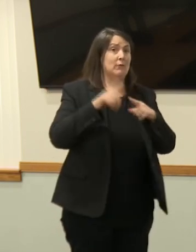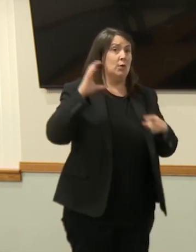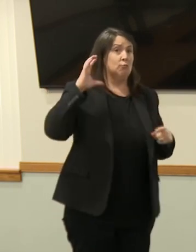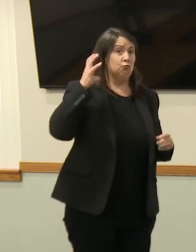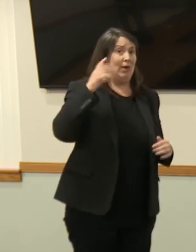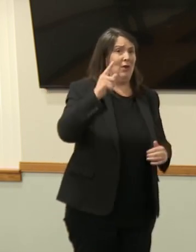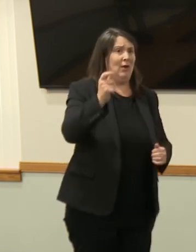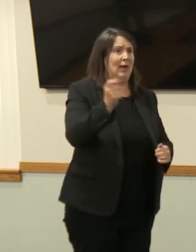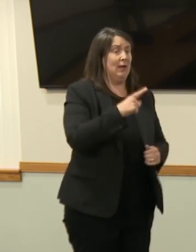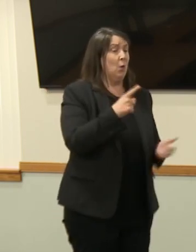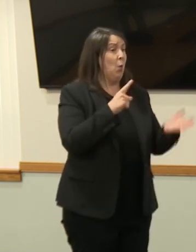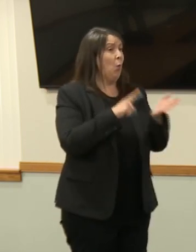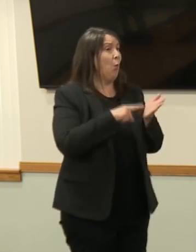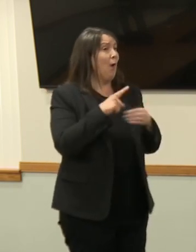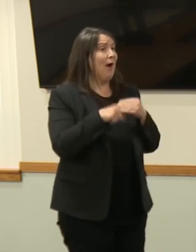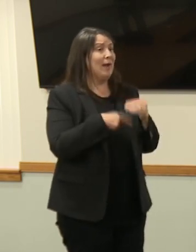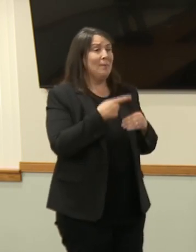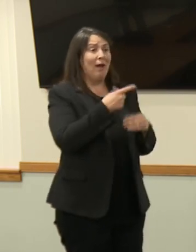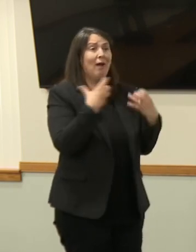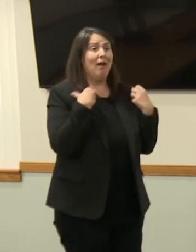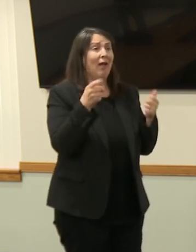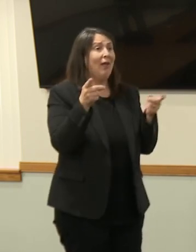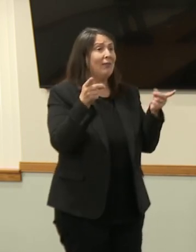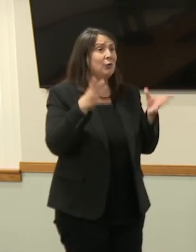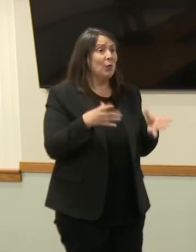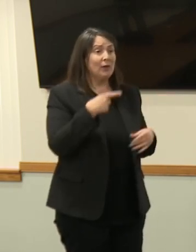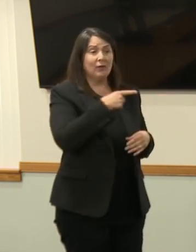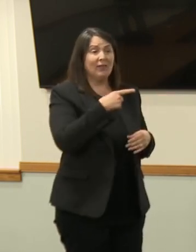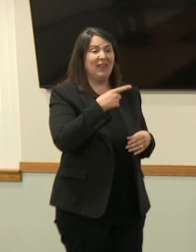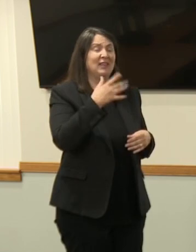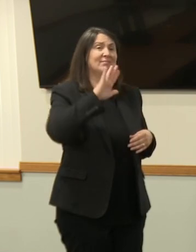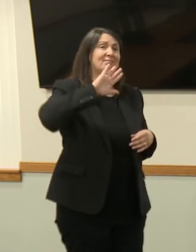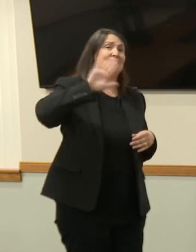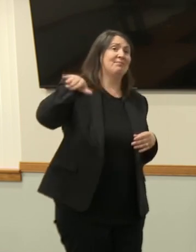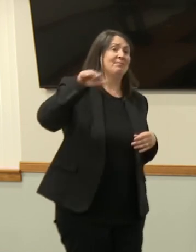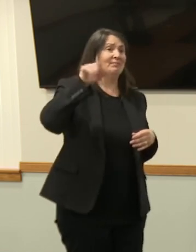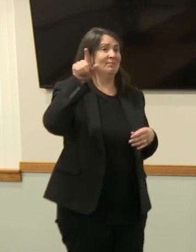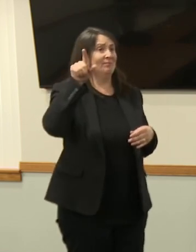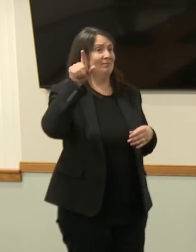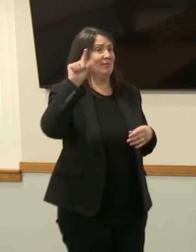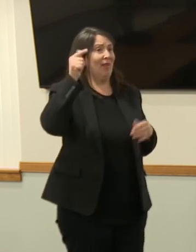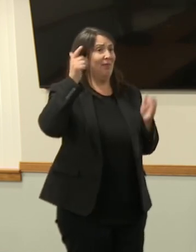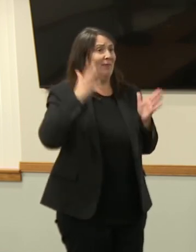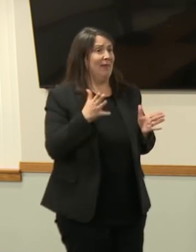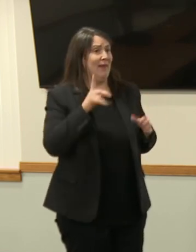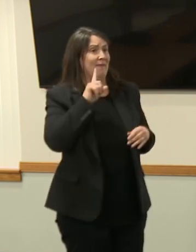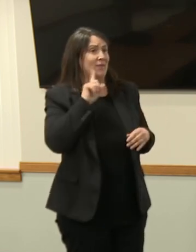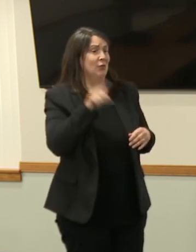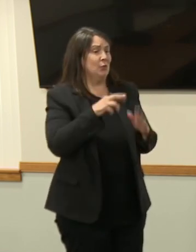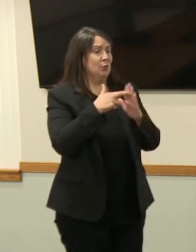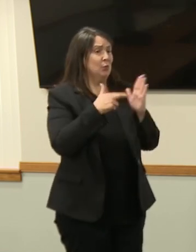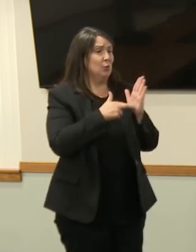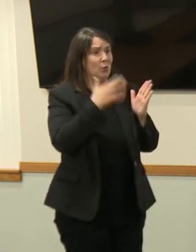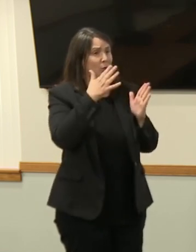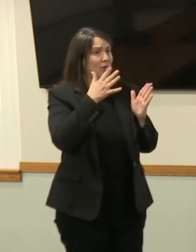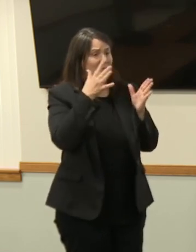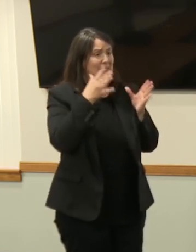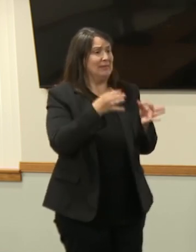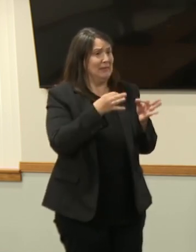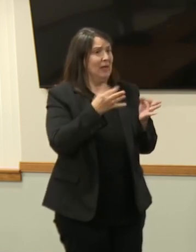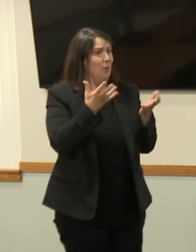in light of the IHSA's decision yesterday to leave it up to individual schools to decide if they're going to play basketball this